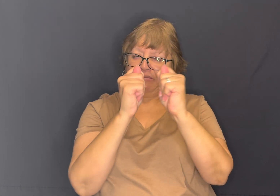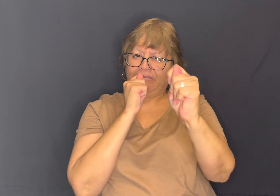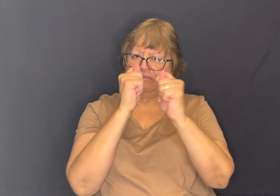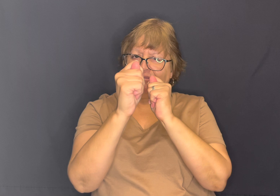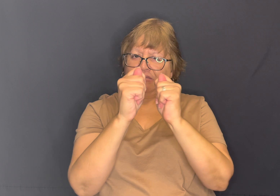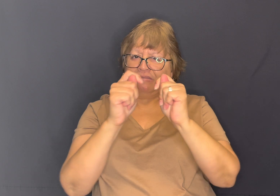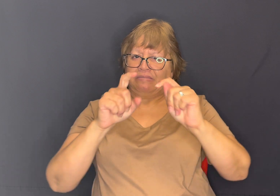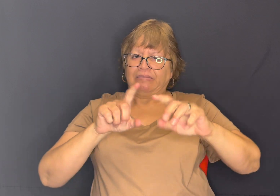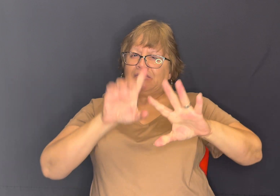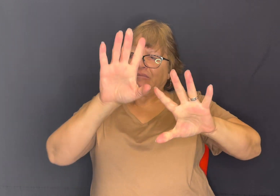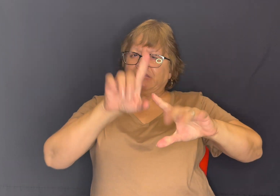Track.